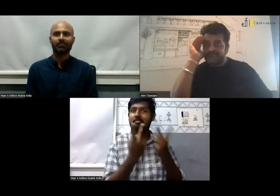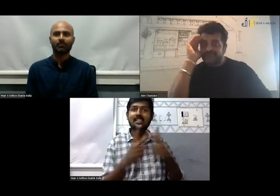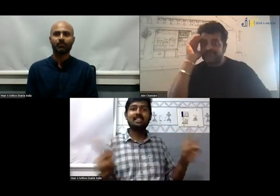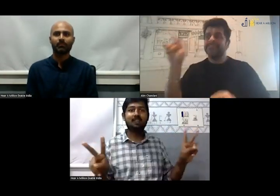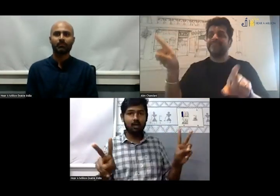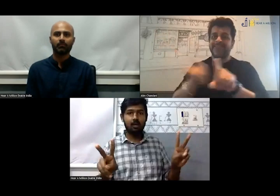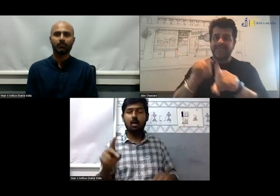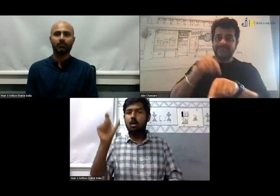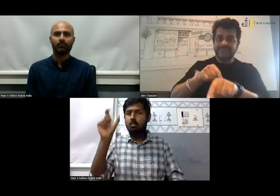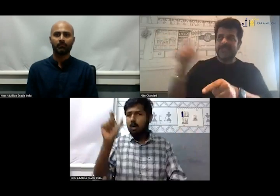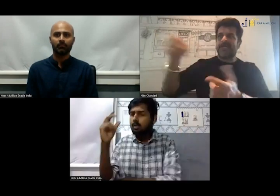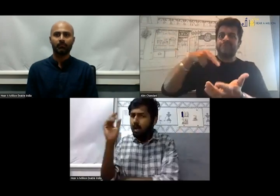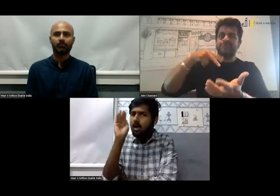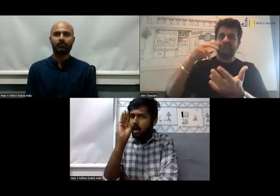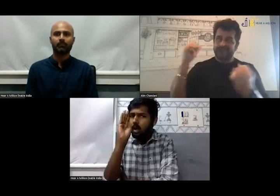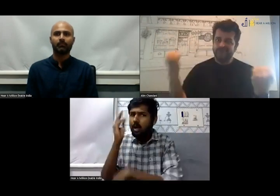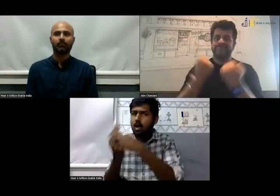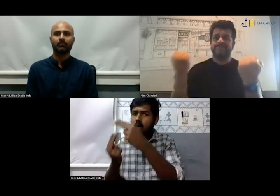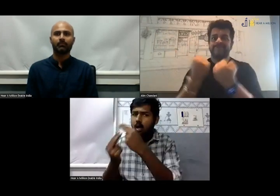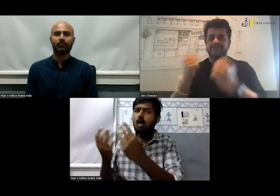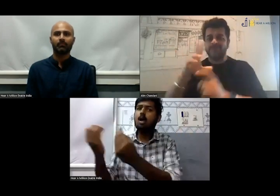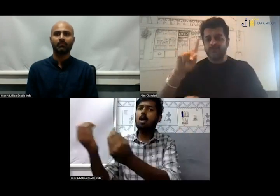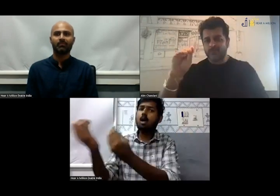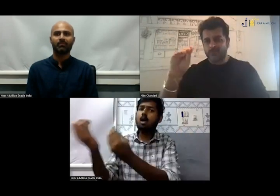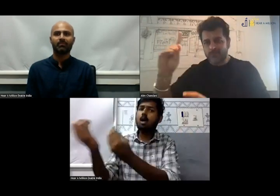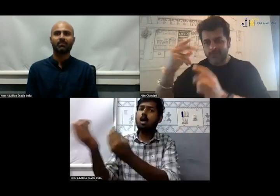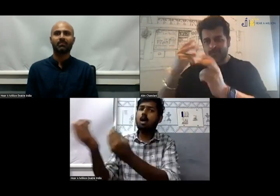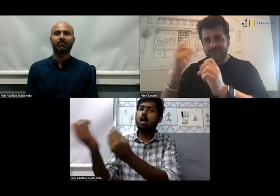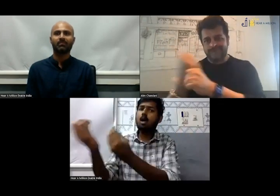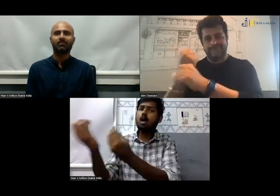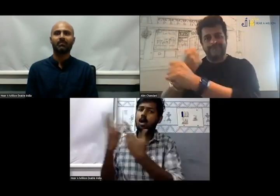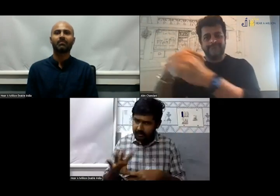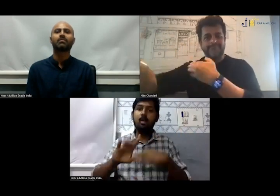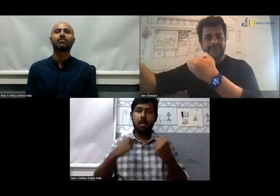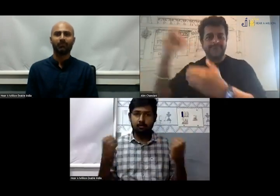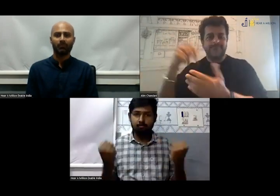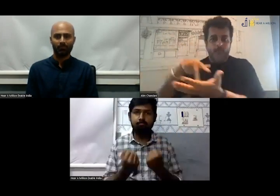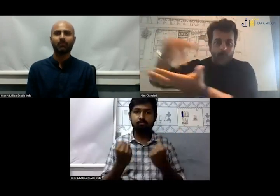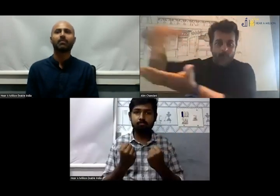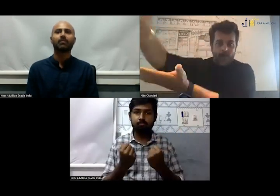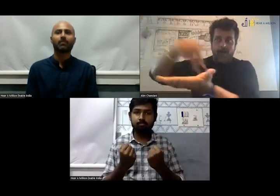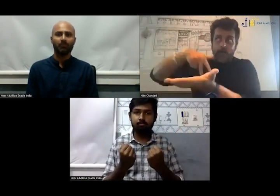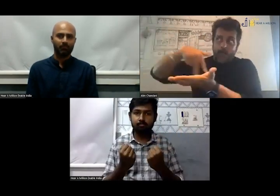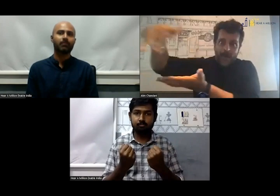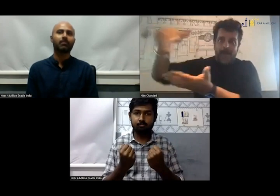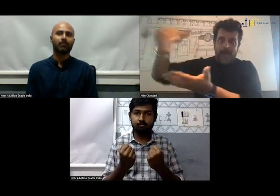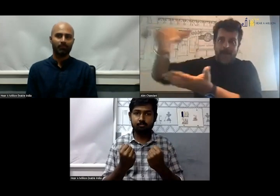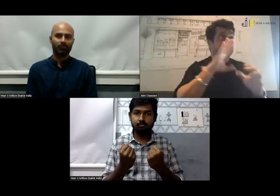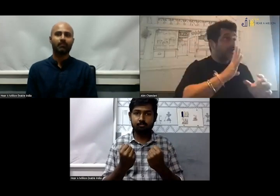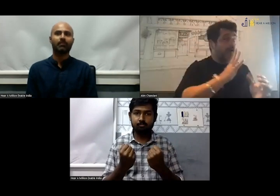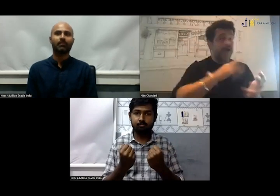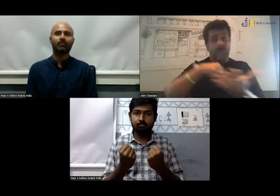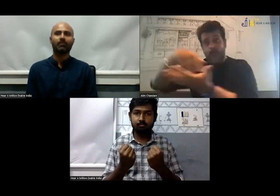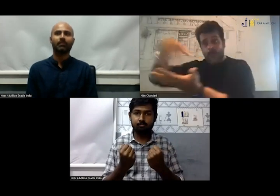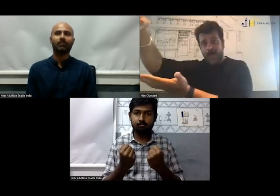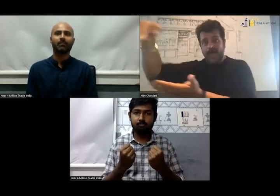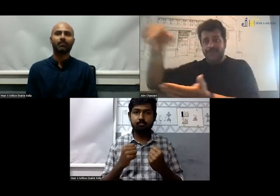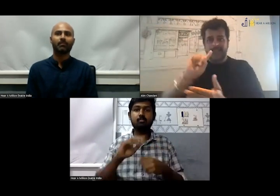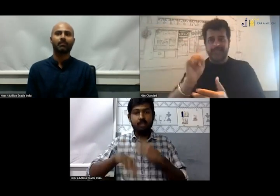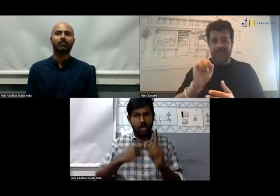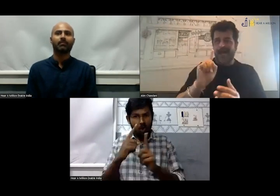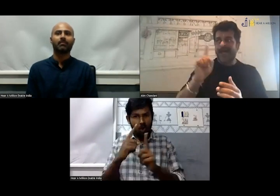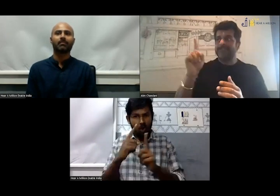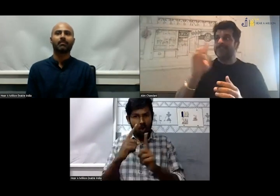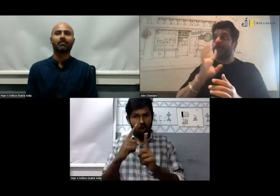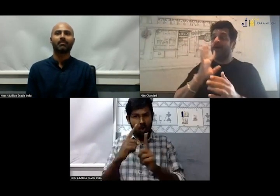herself and not showing what are the rights and we have to fight. So I always used to listen to her and we thought that we have to